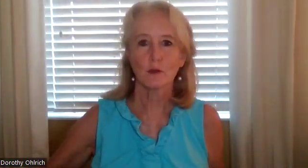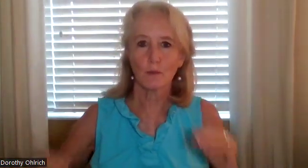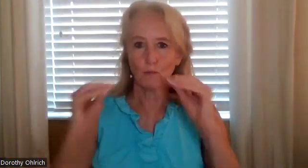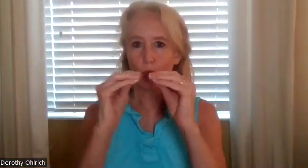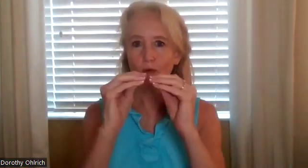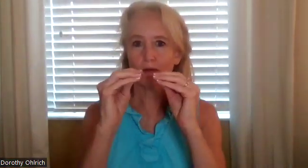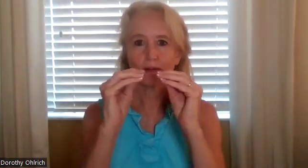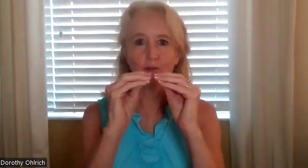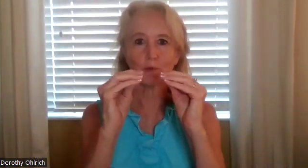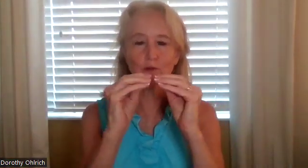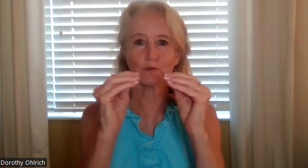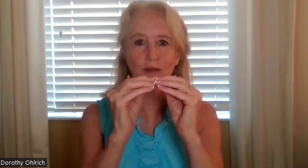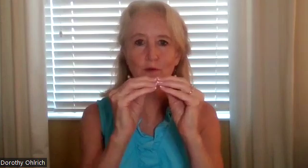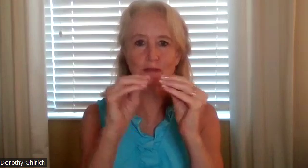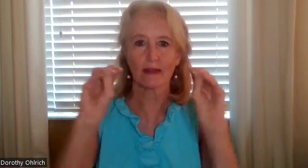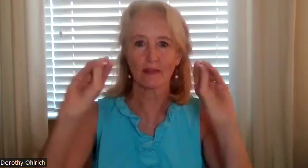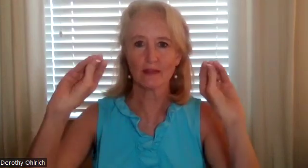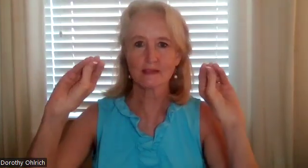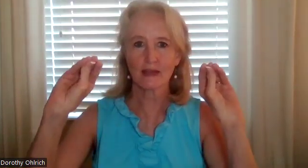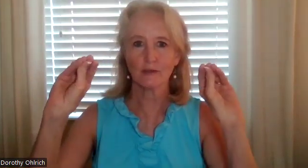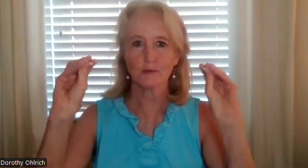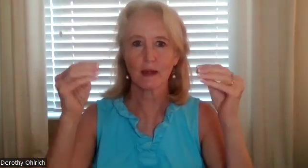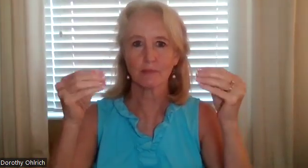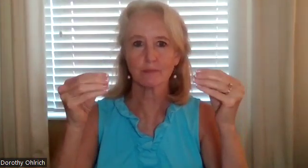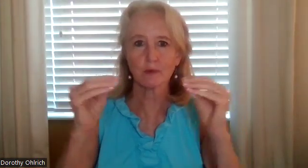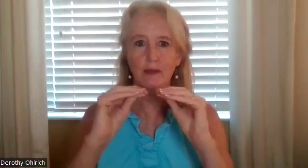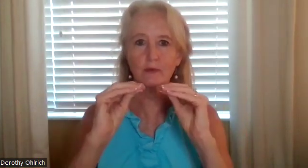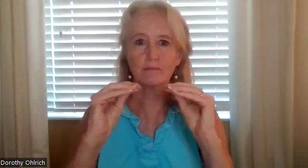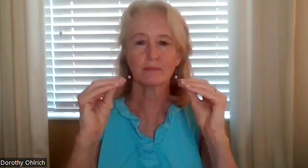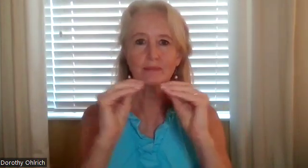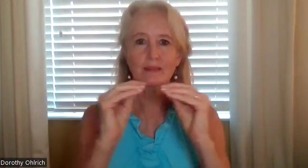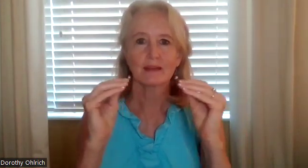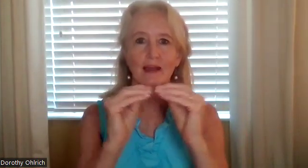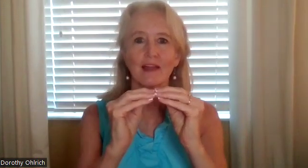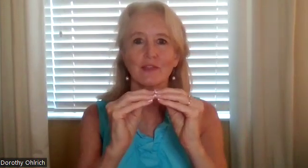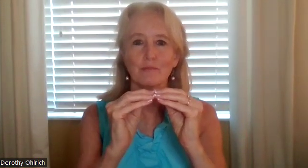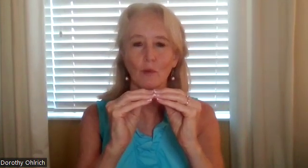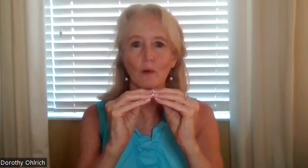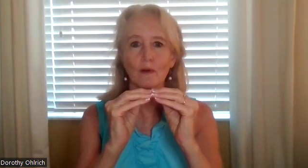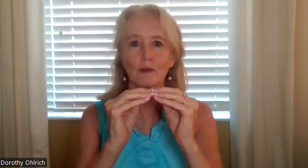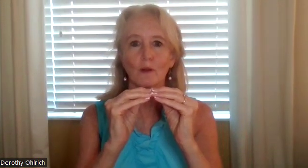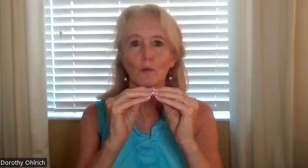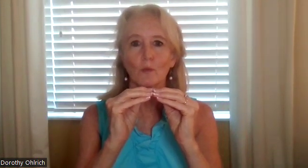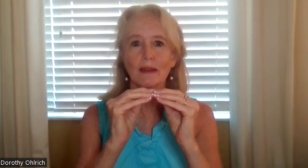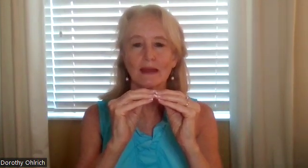So more, you put your fingers like this and you tap them together. The more we